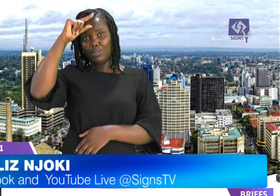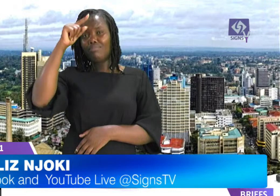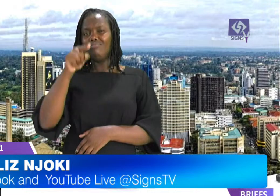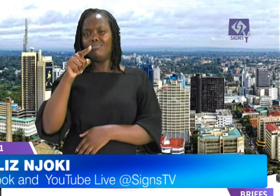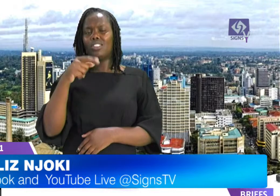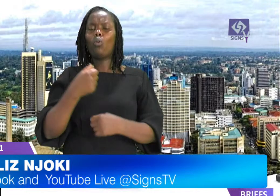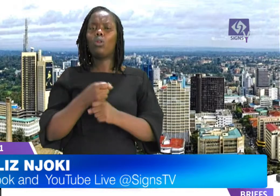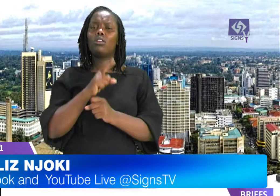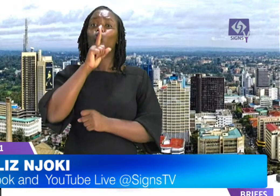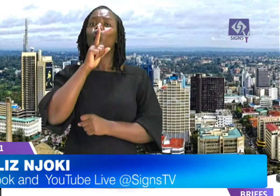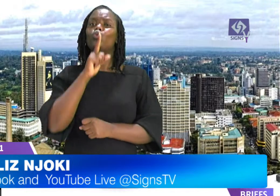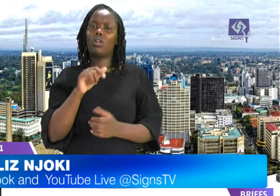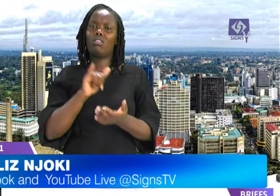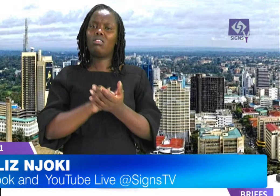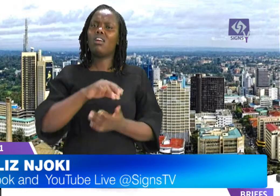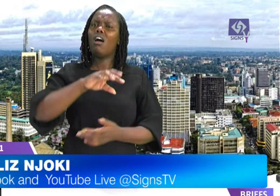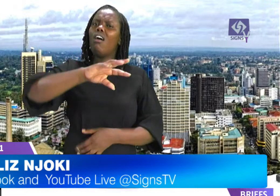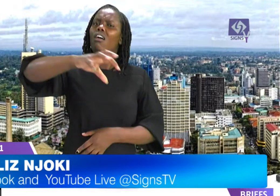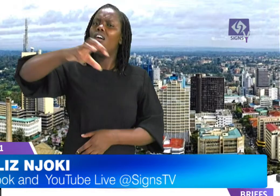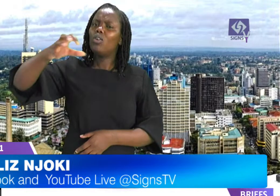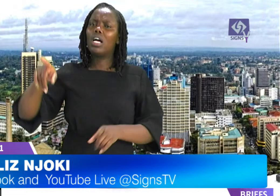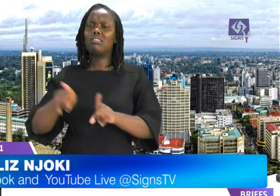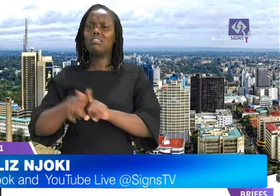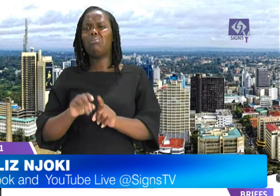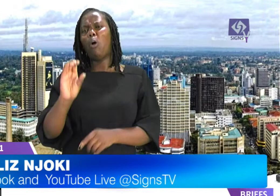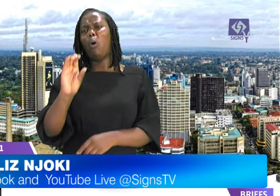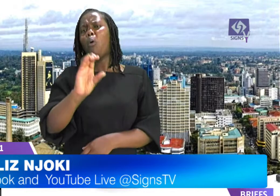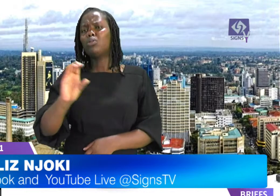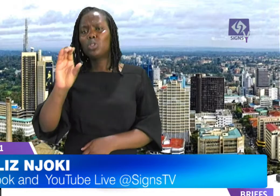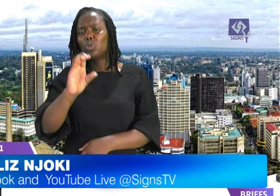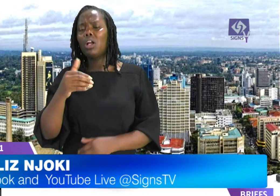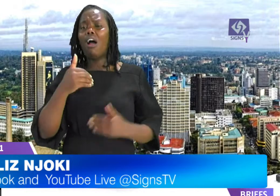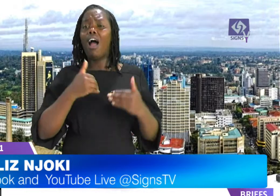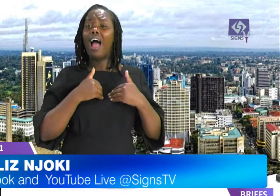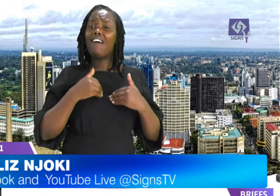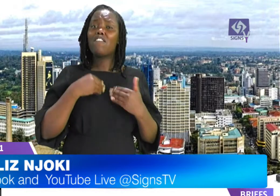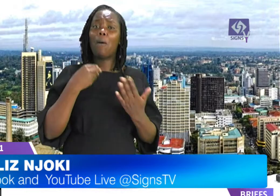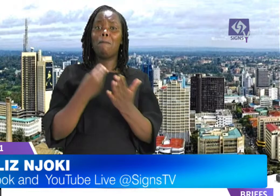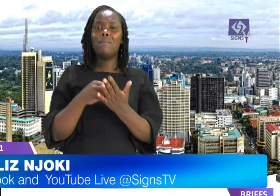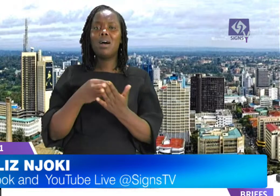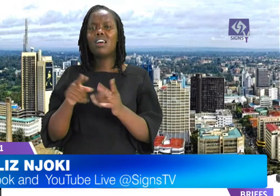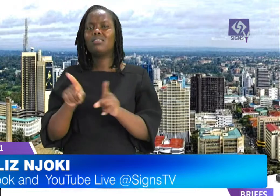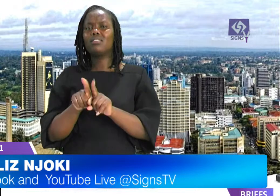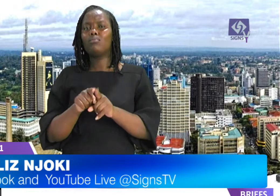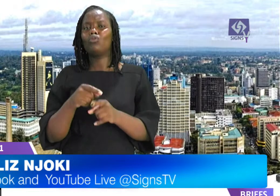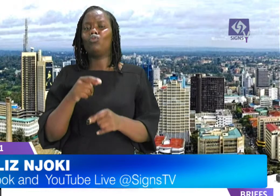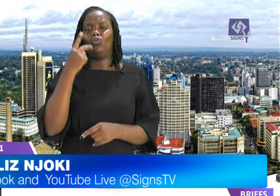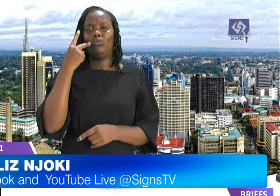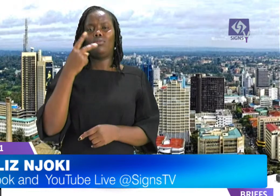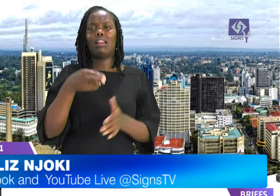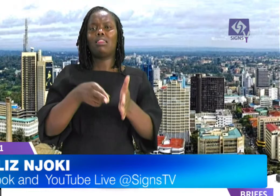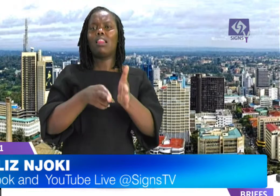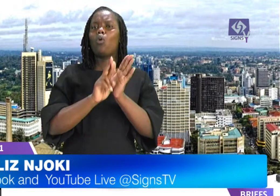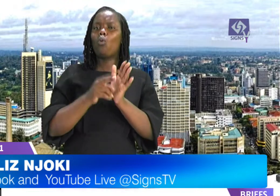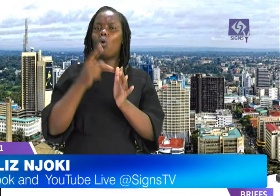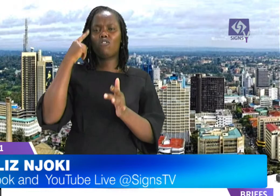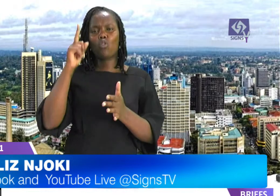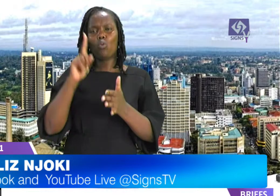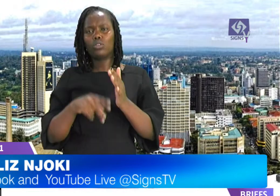Odhiambo said that the national government has always ensured that counties and constituency have